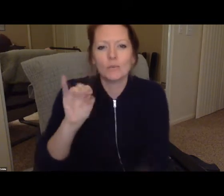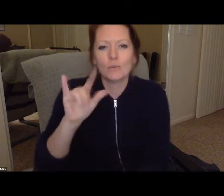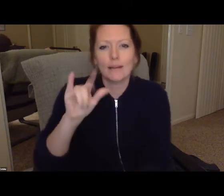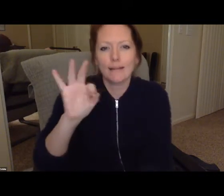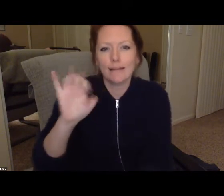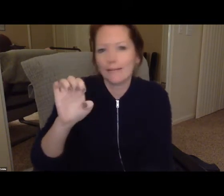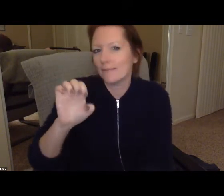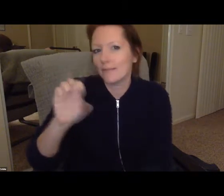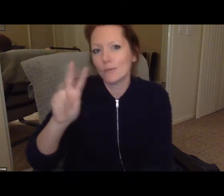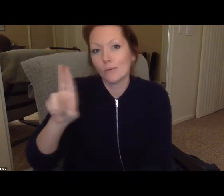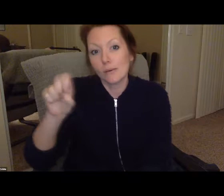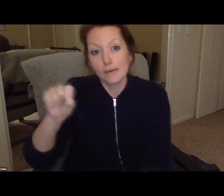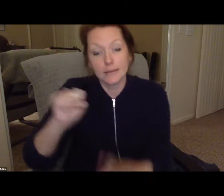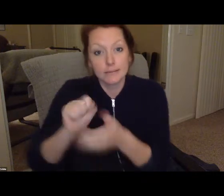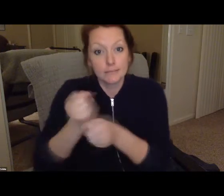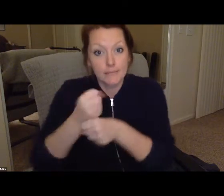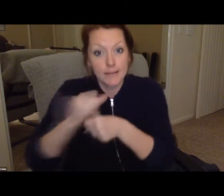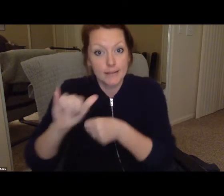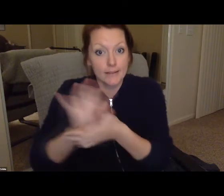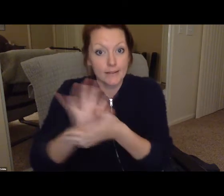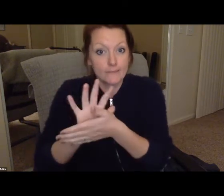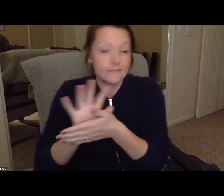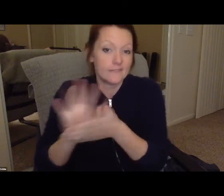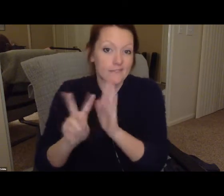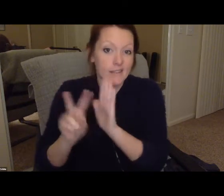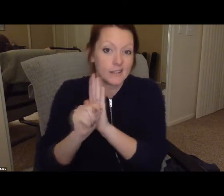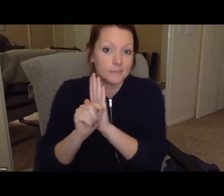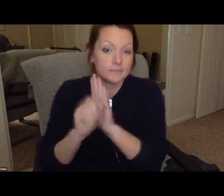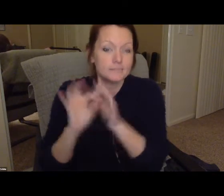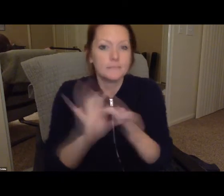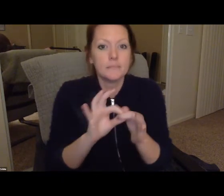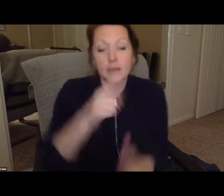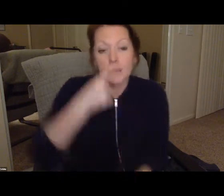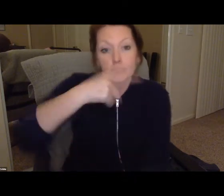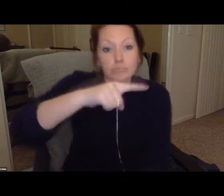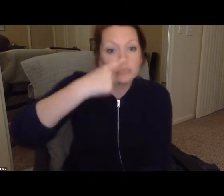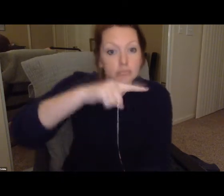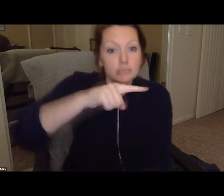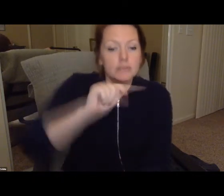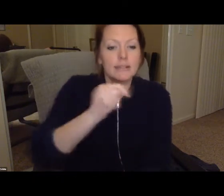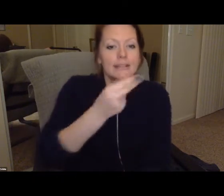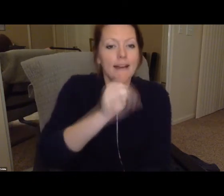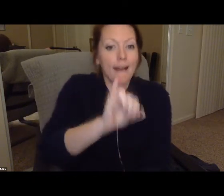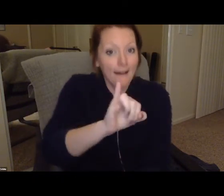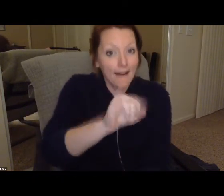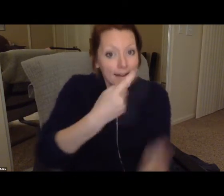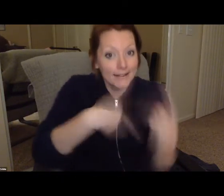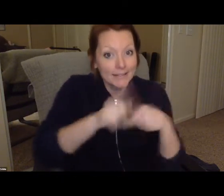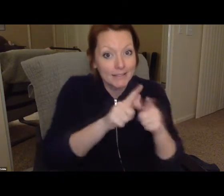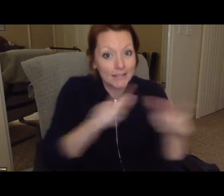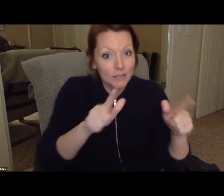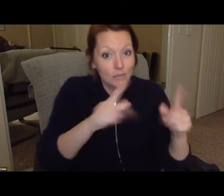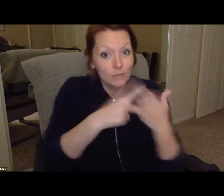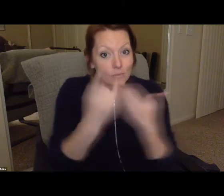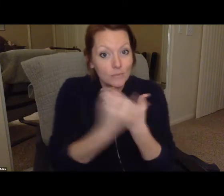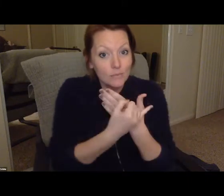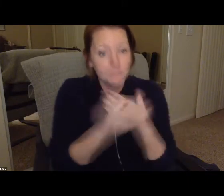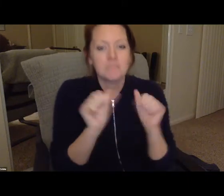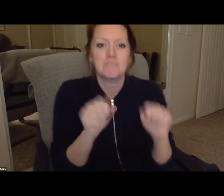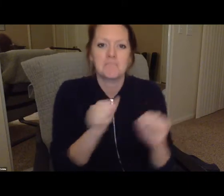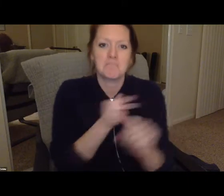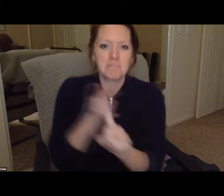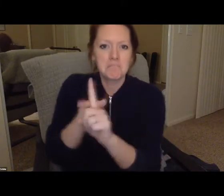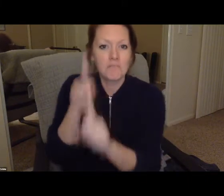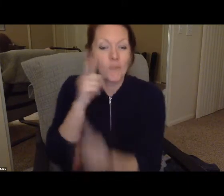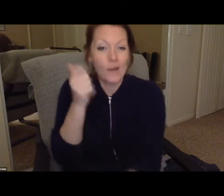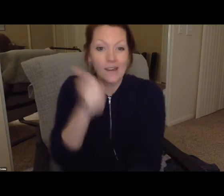ago. The video is about the Thai Sign Language Translation projects, but it could apply to any